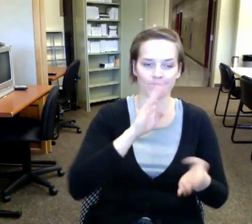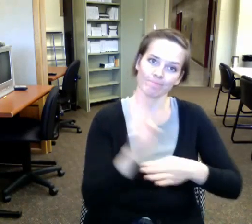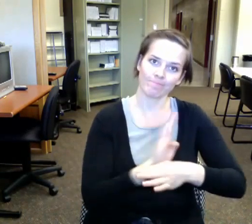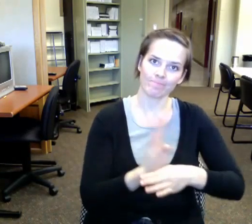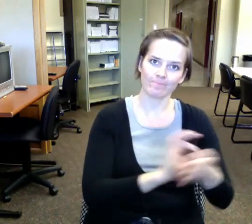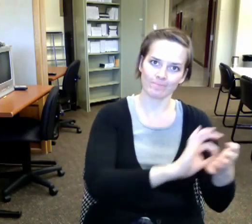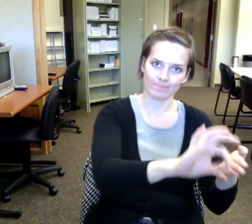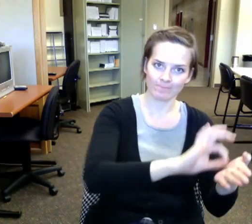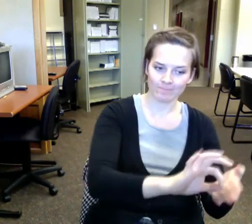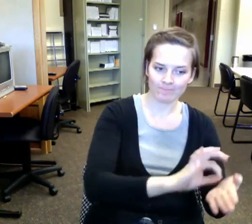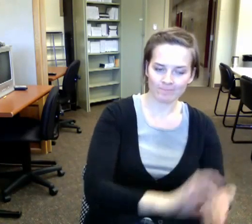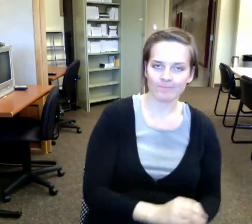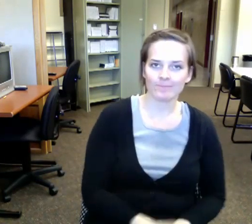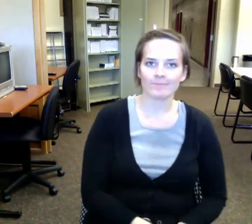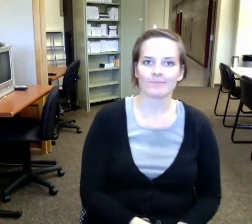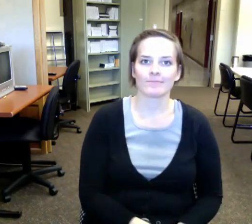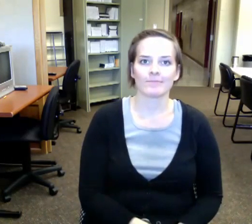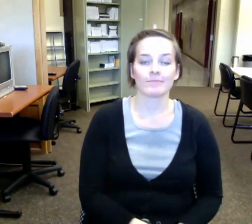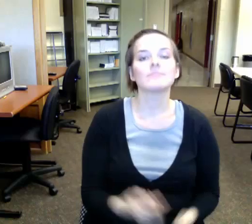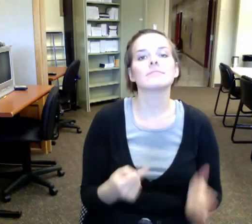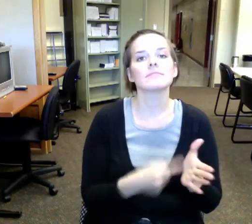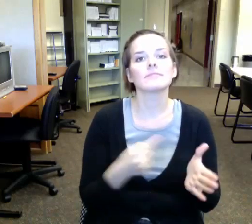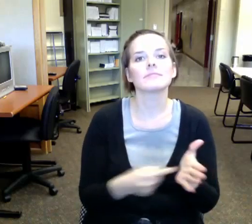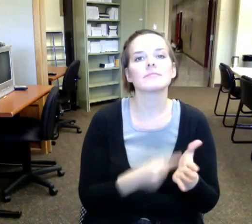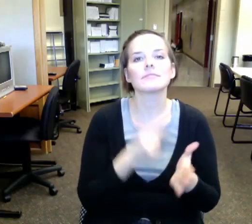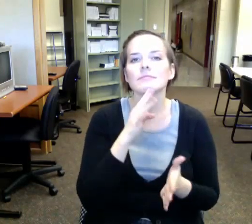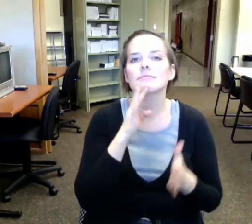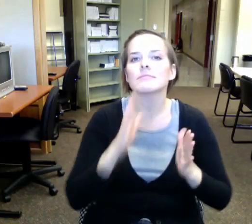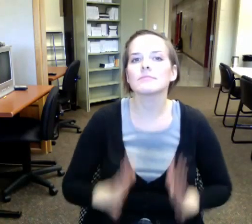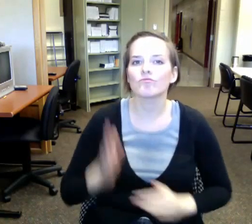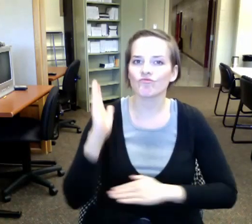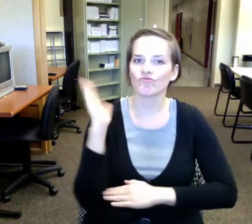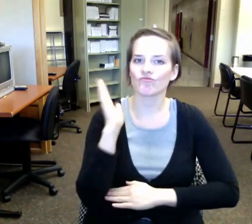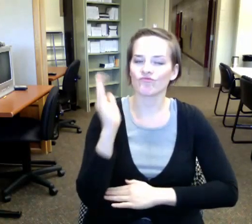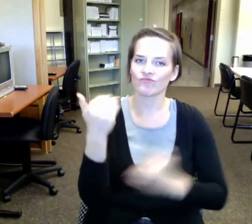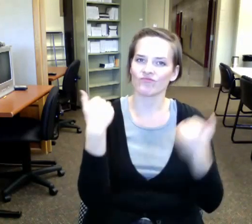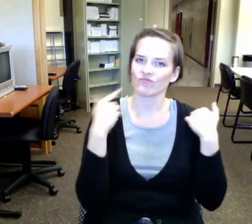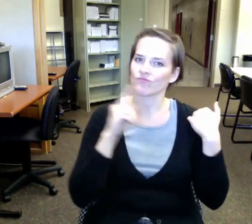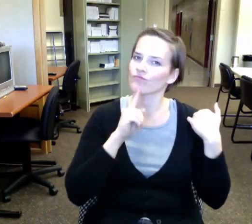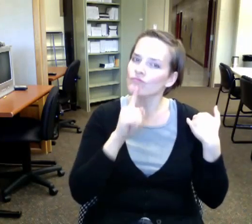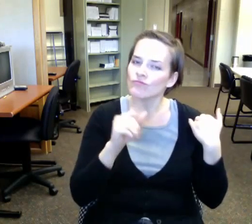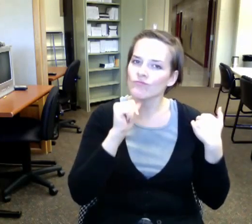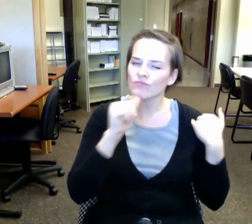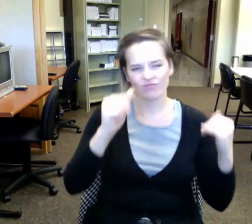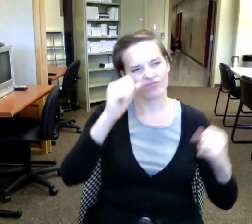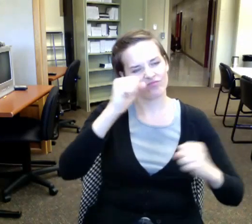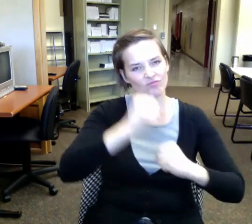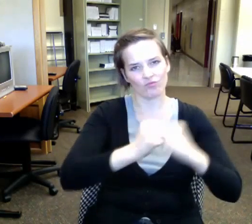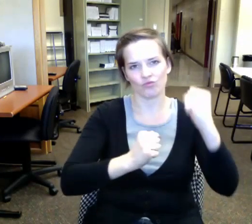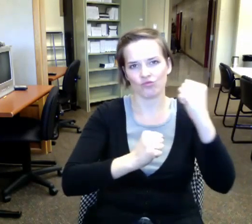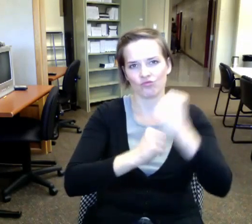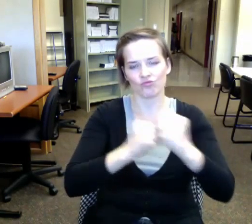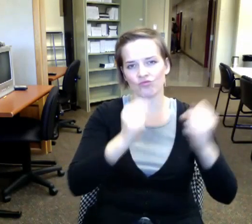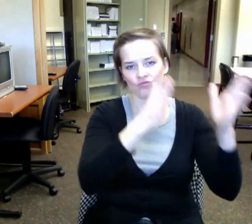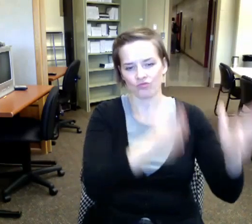Sometimes a speaker has a very unstructured organizational pattern, and I find this, and people often find